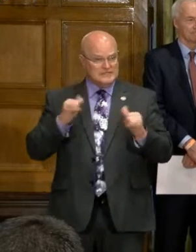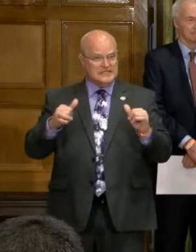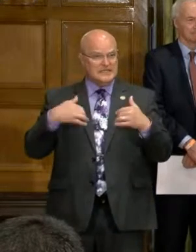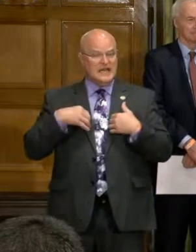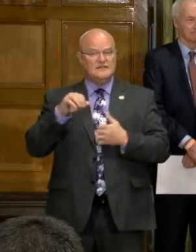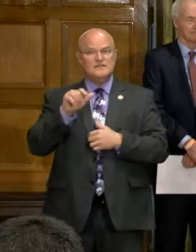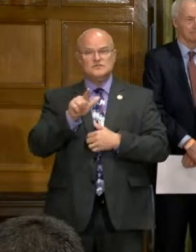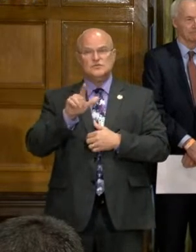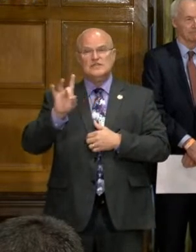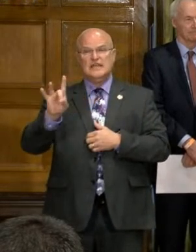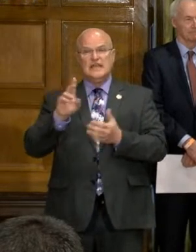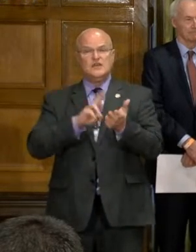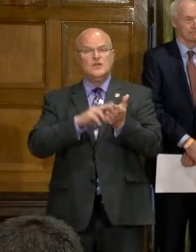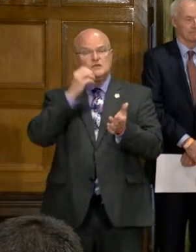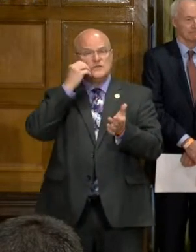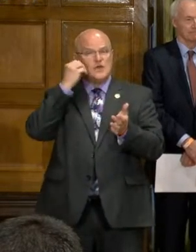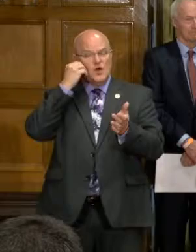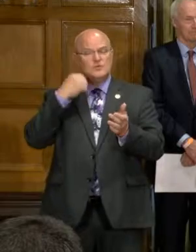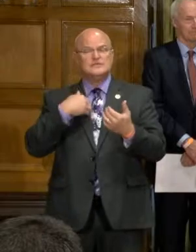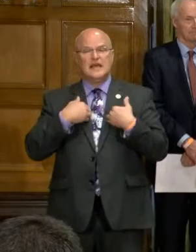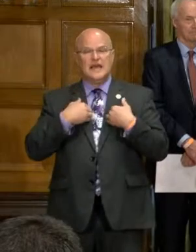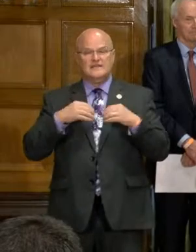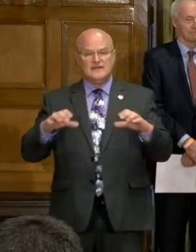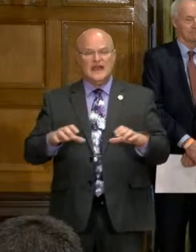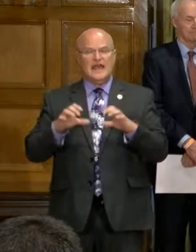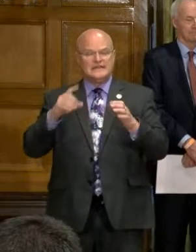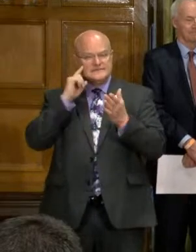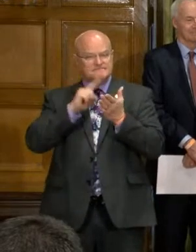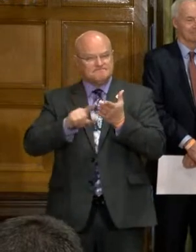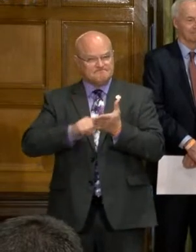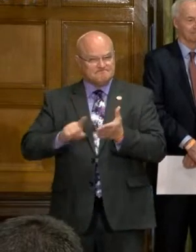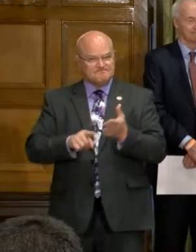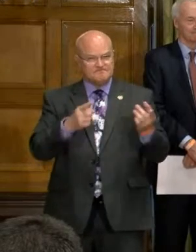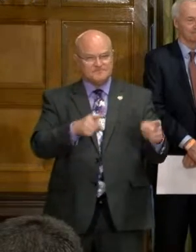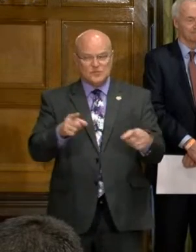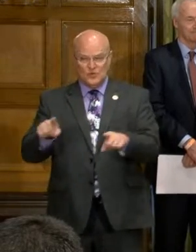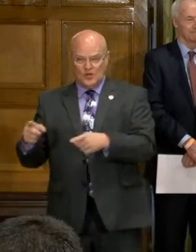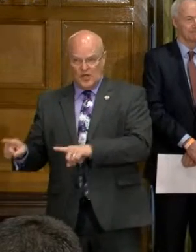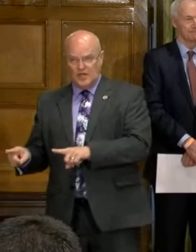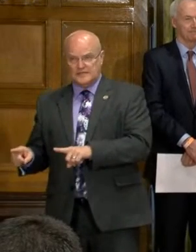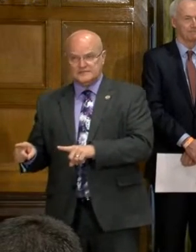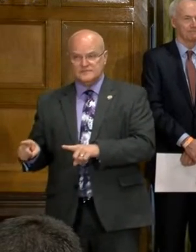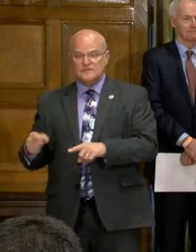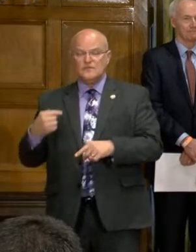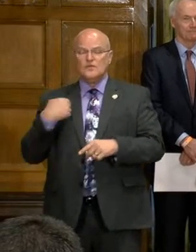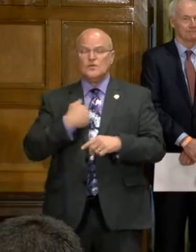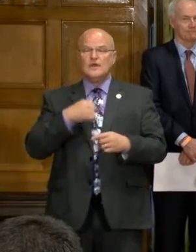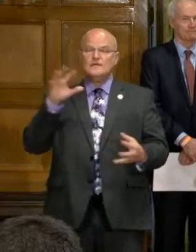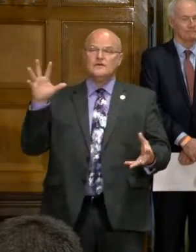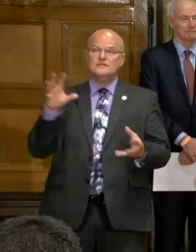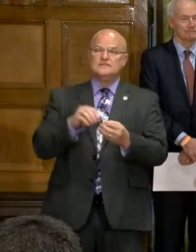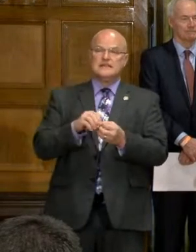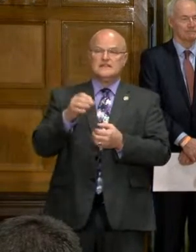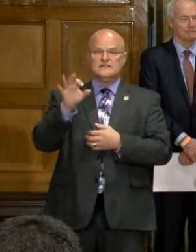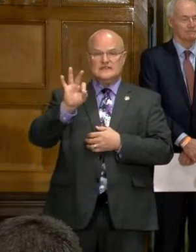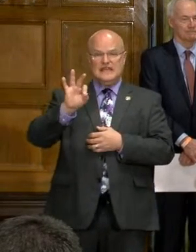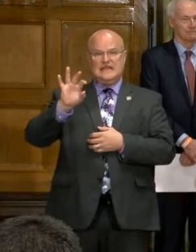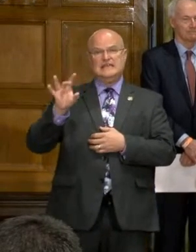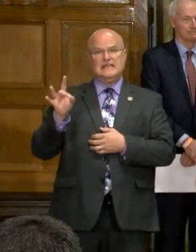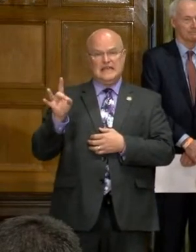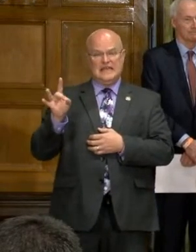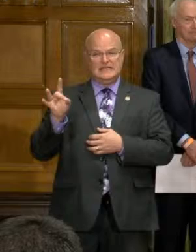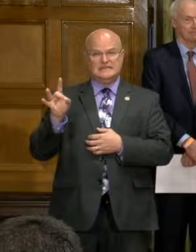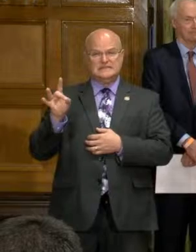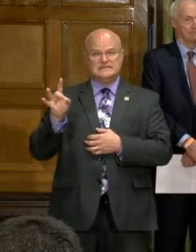have 28 nursing homes where we have active investigations going on. We have a total of 98